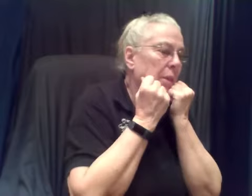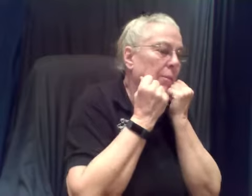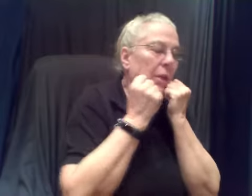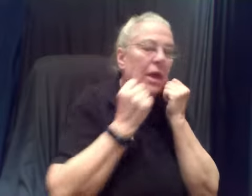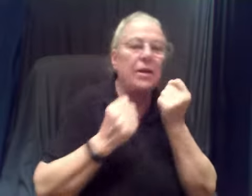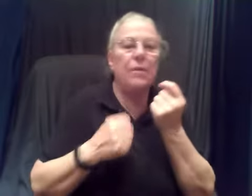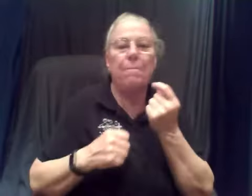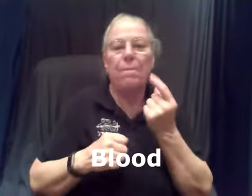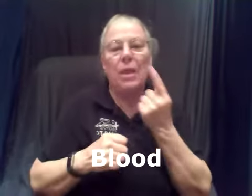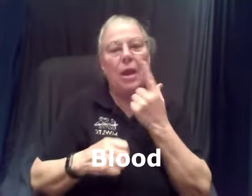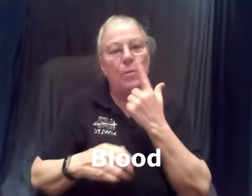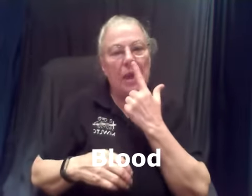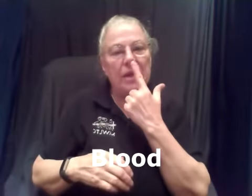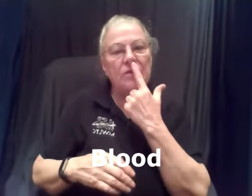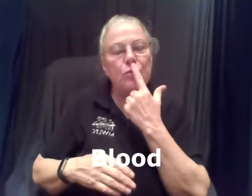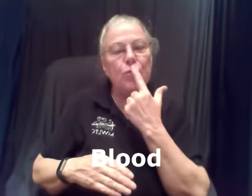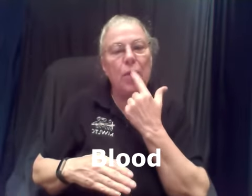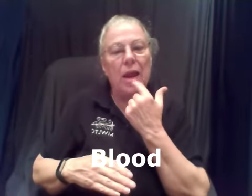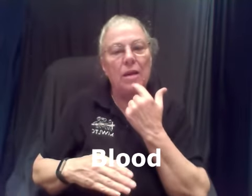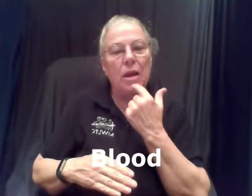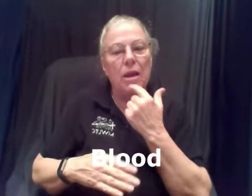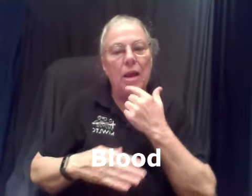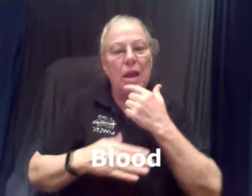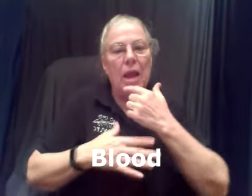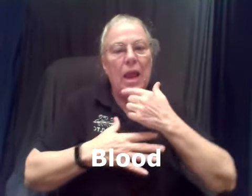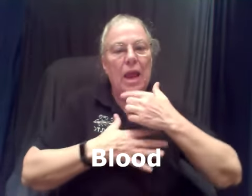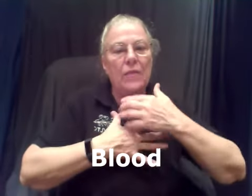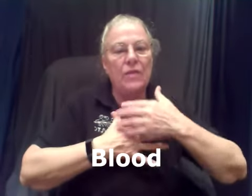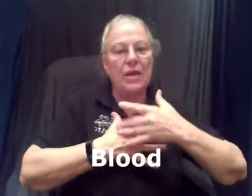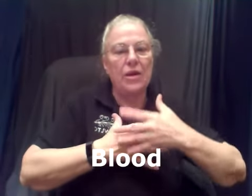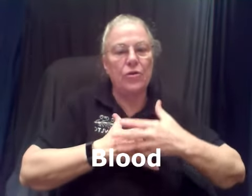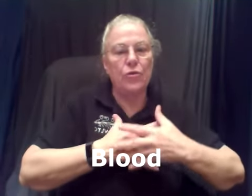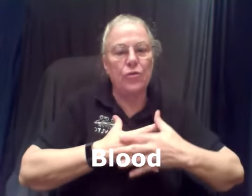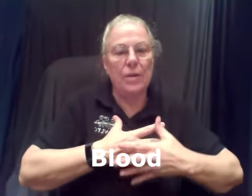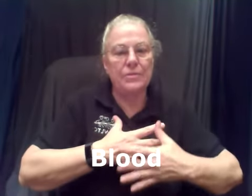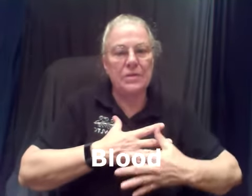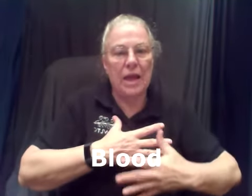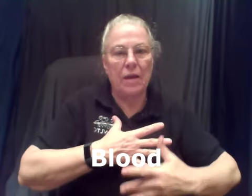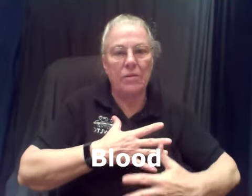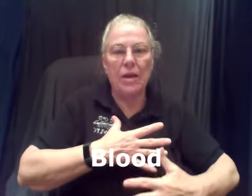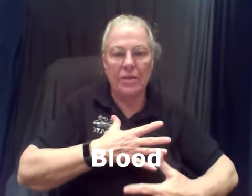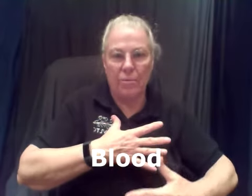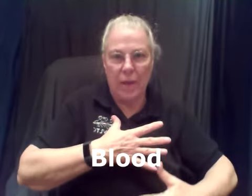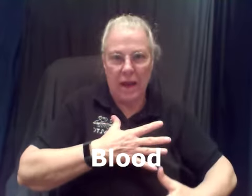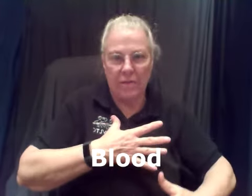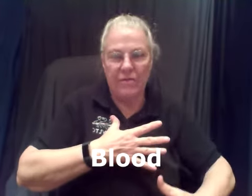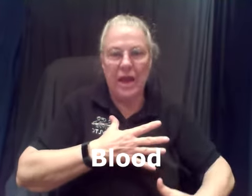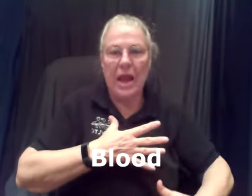Blood. Blood is red and then it drips down like the back of the hand.